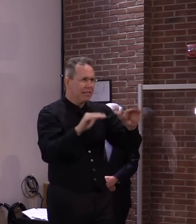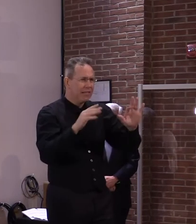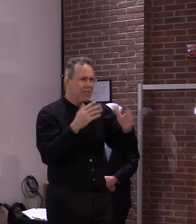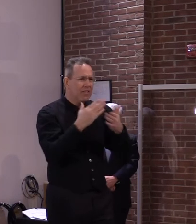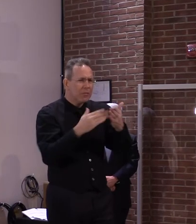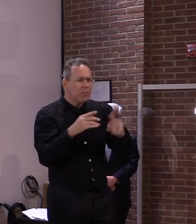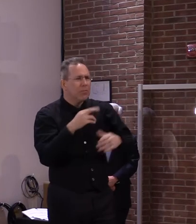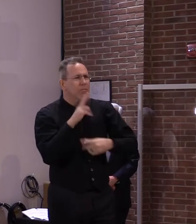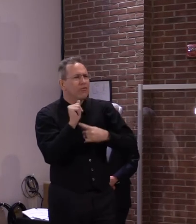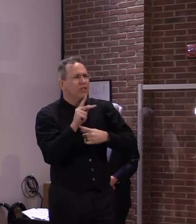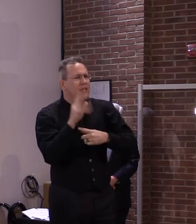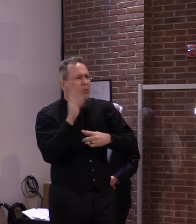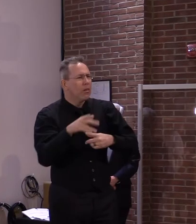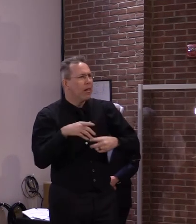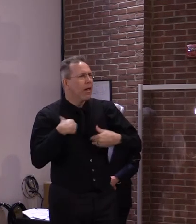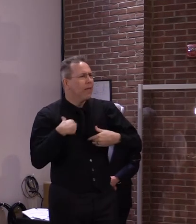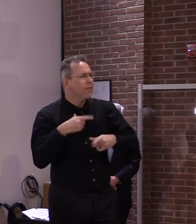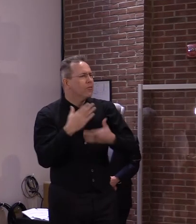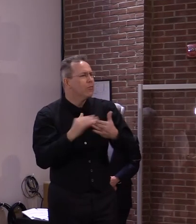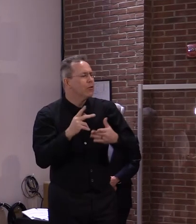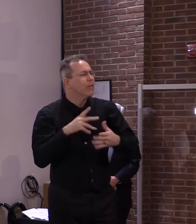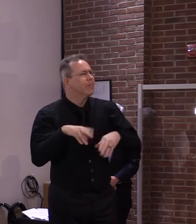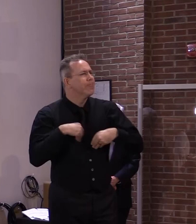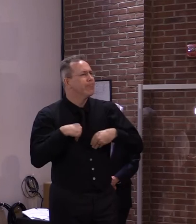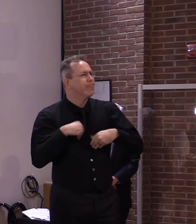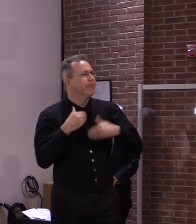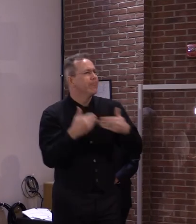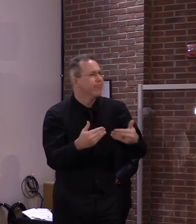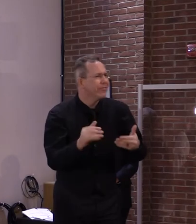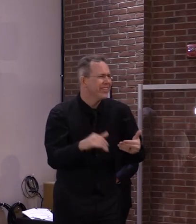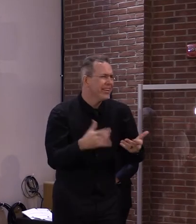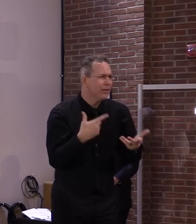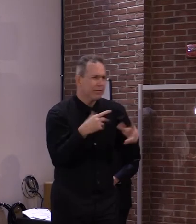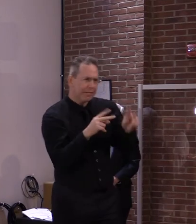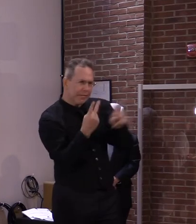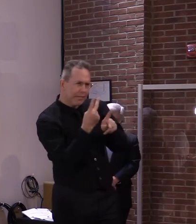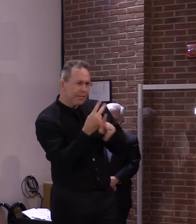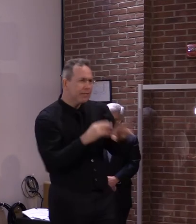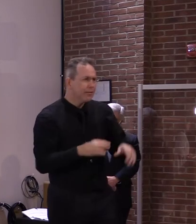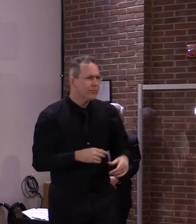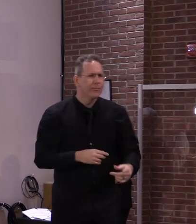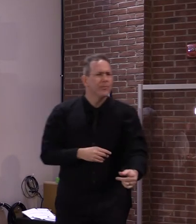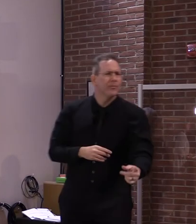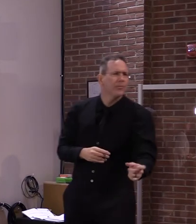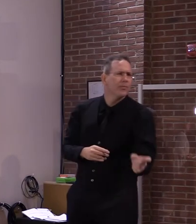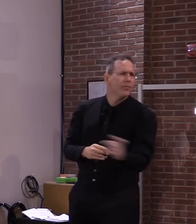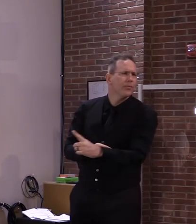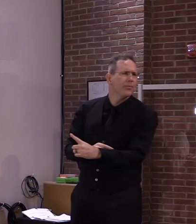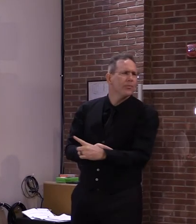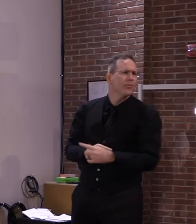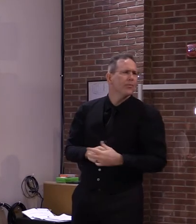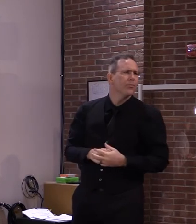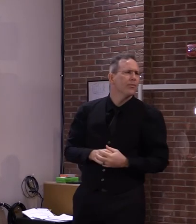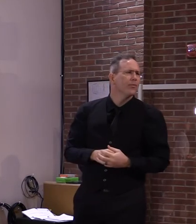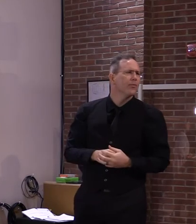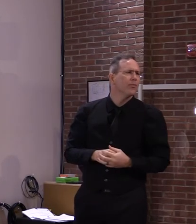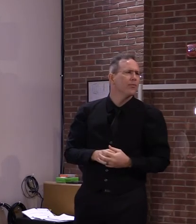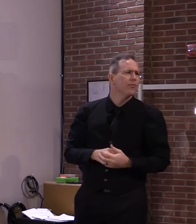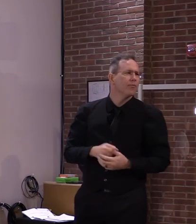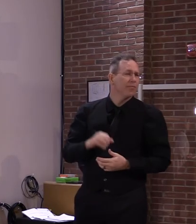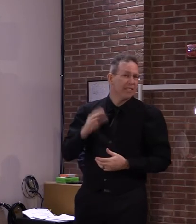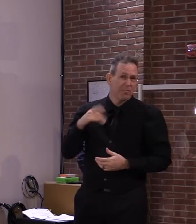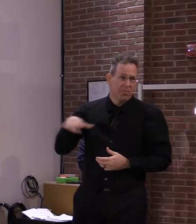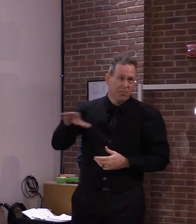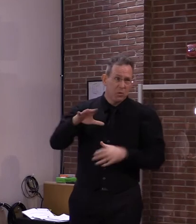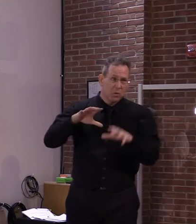so would it be accurate to say that the uh experts on the task force endorse this policy we